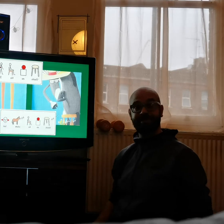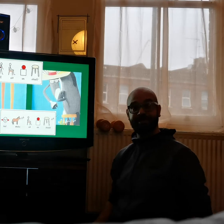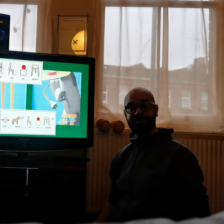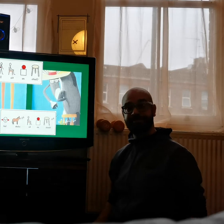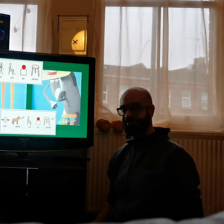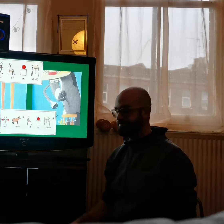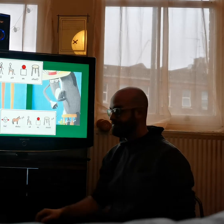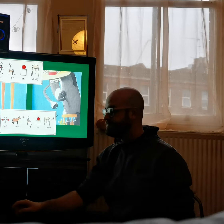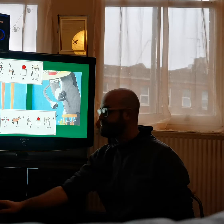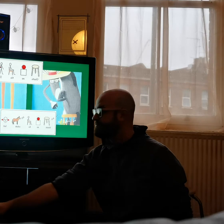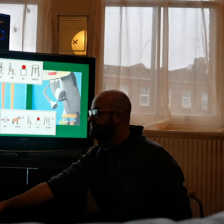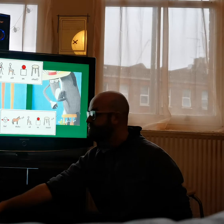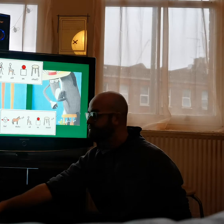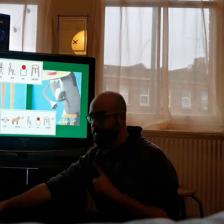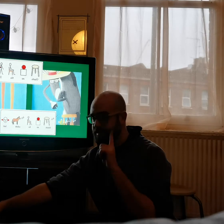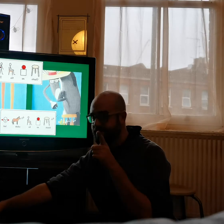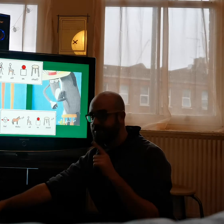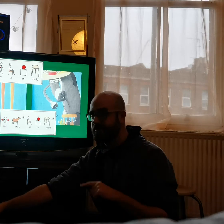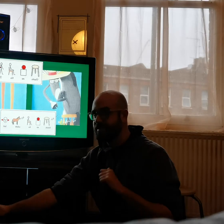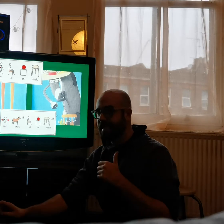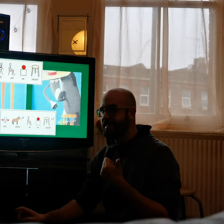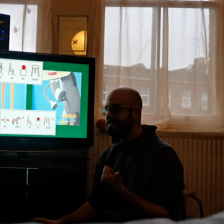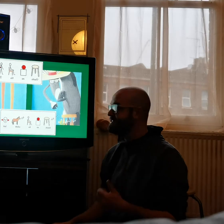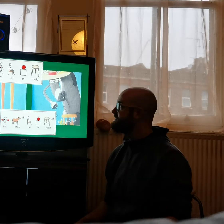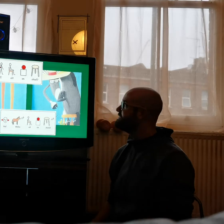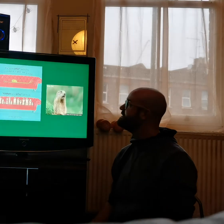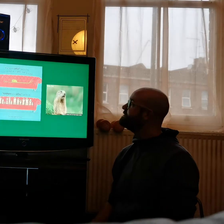stools. See what's next.